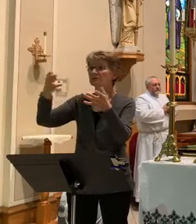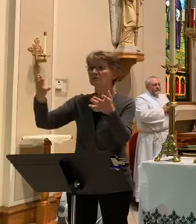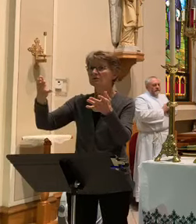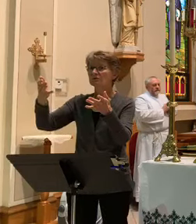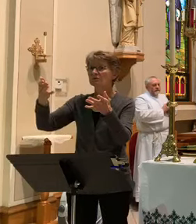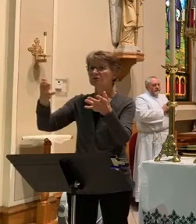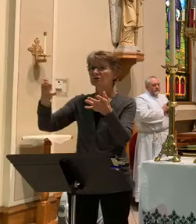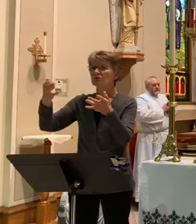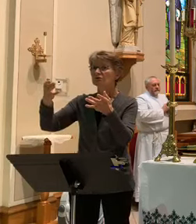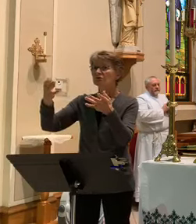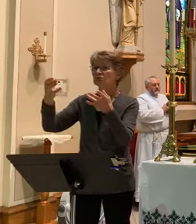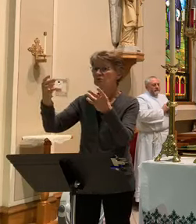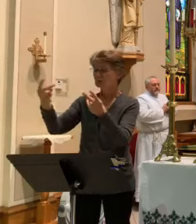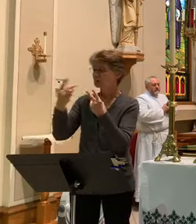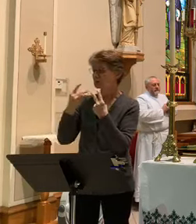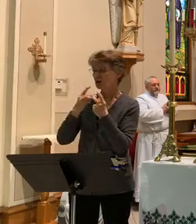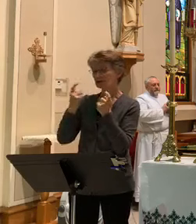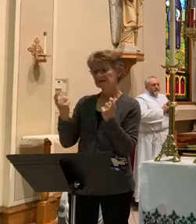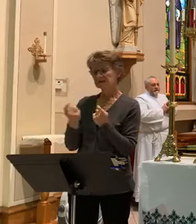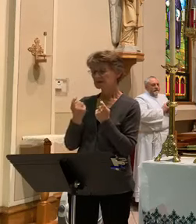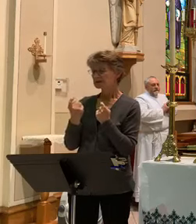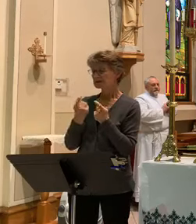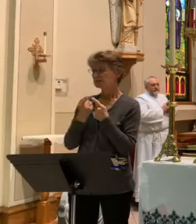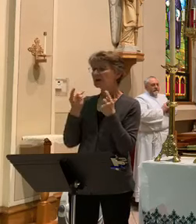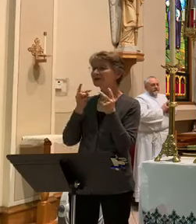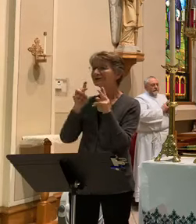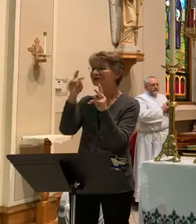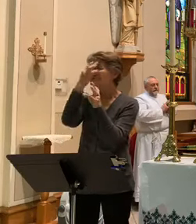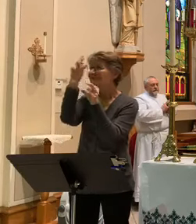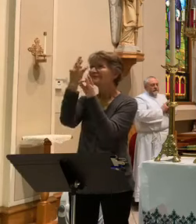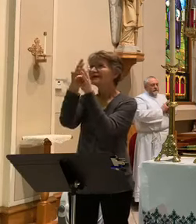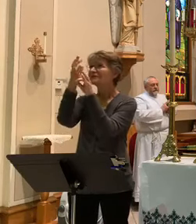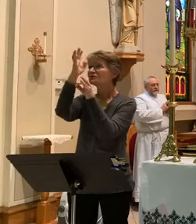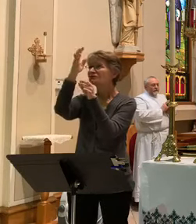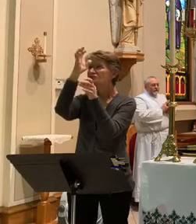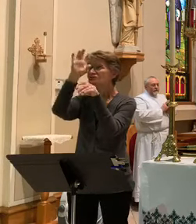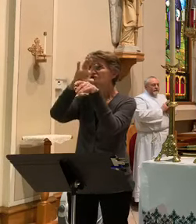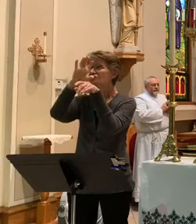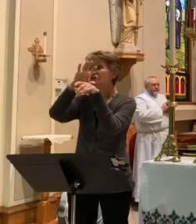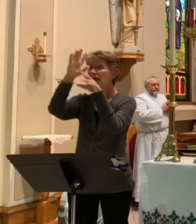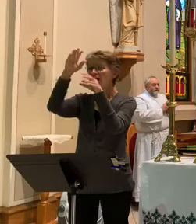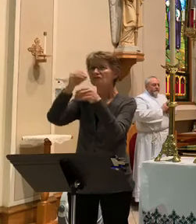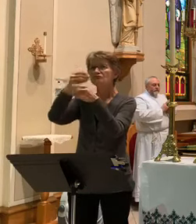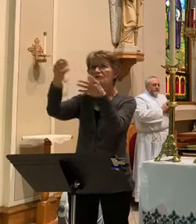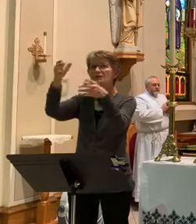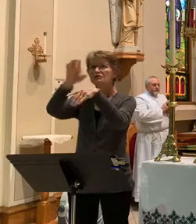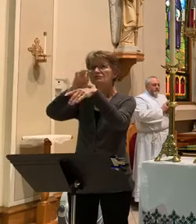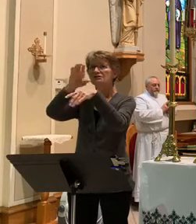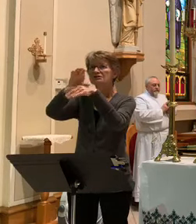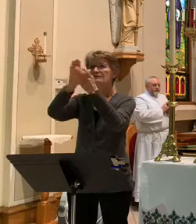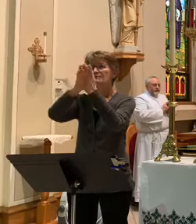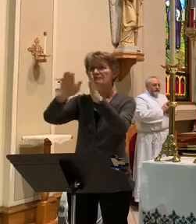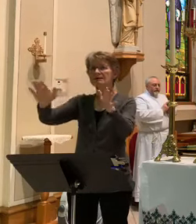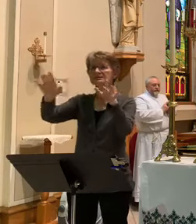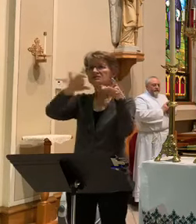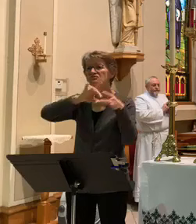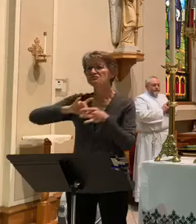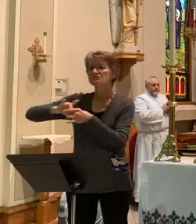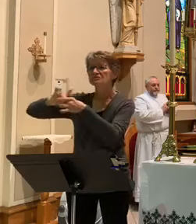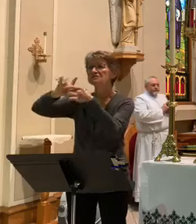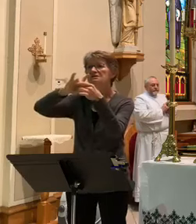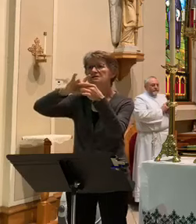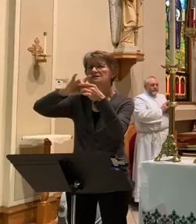I give you. Look not on our sins, but on the faith of your church, and graciously grant your church peace and unity